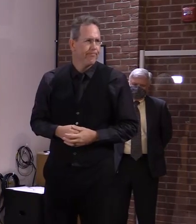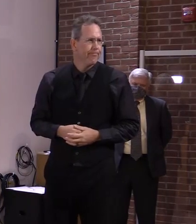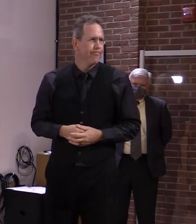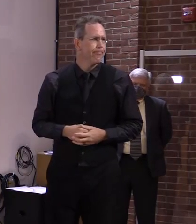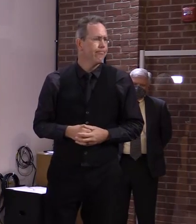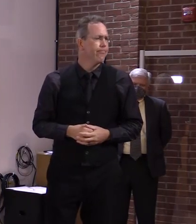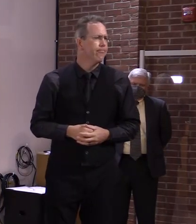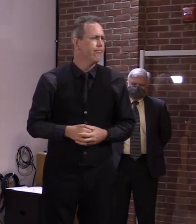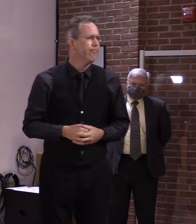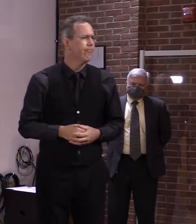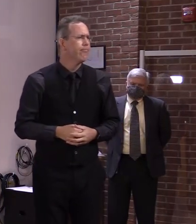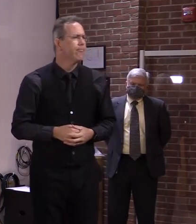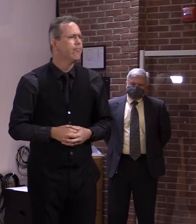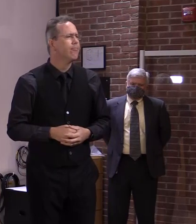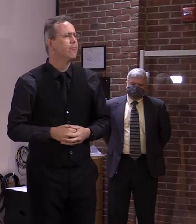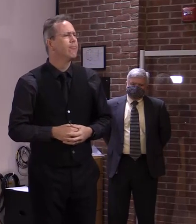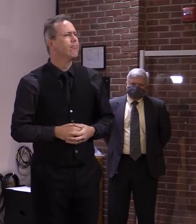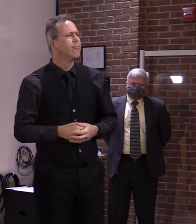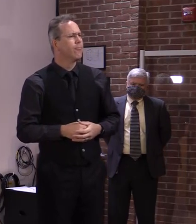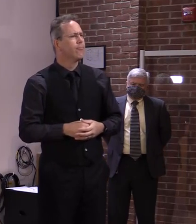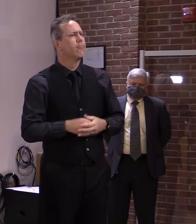Ellie French, Vermont Digger.